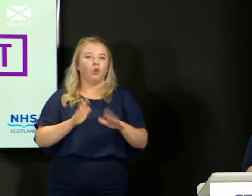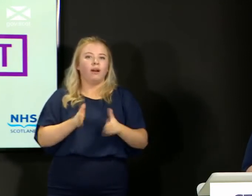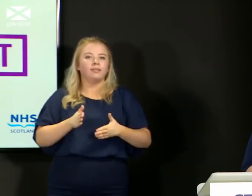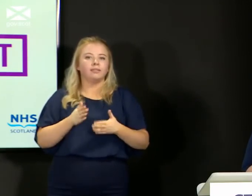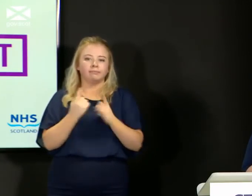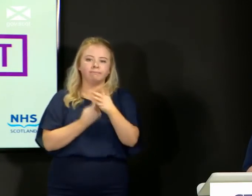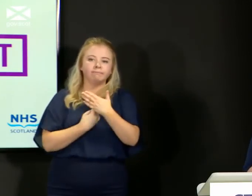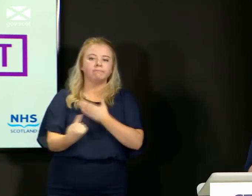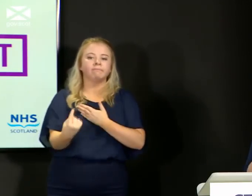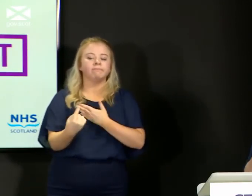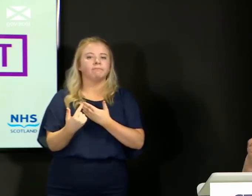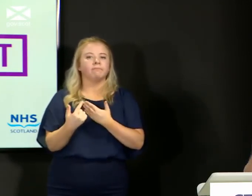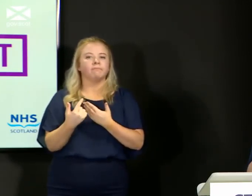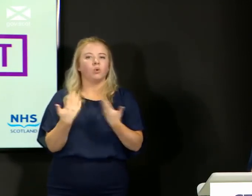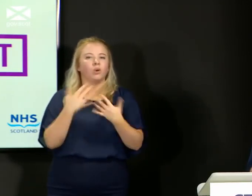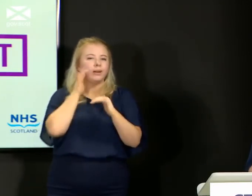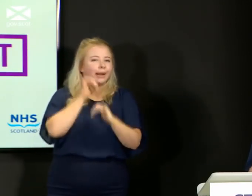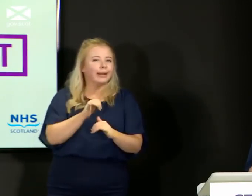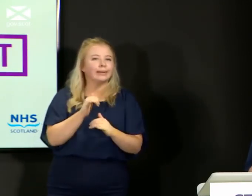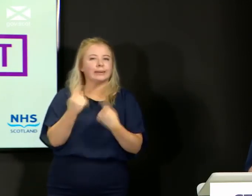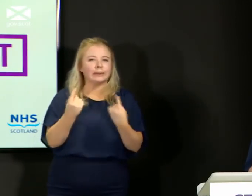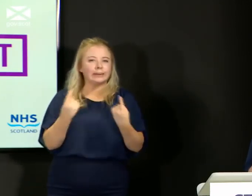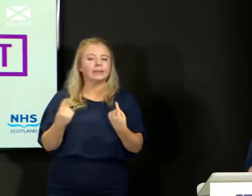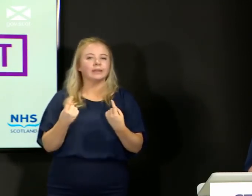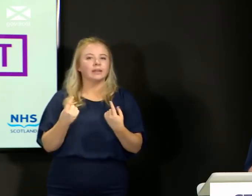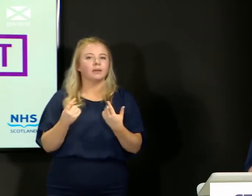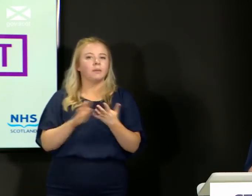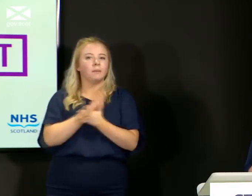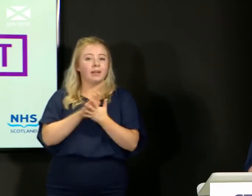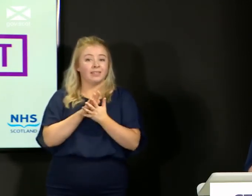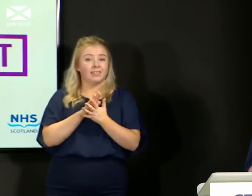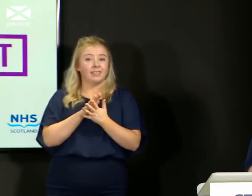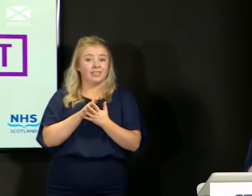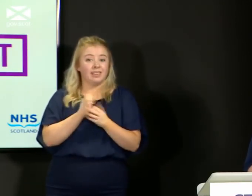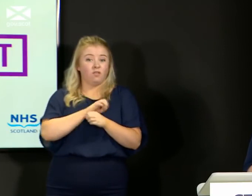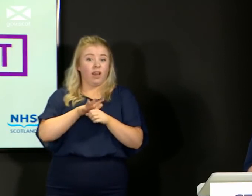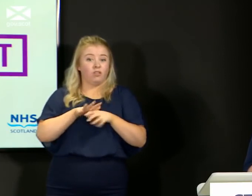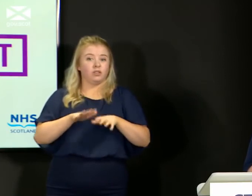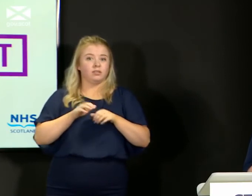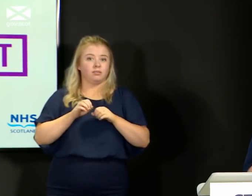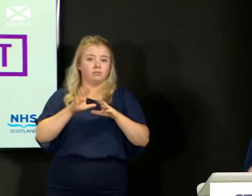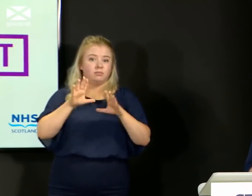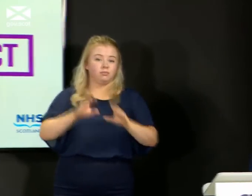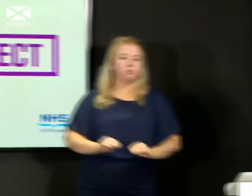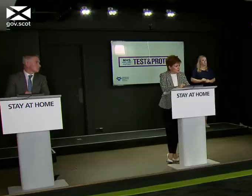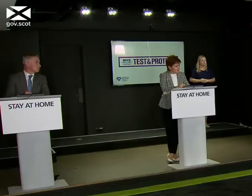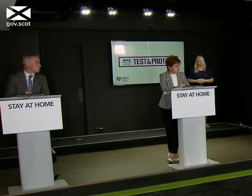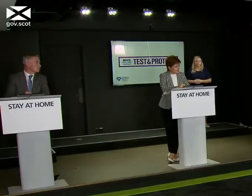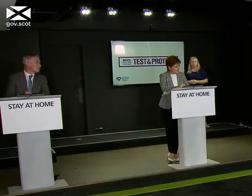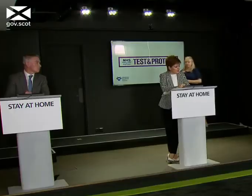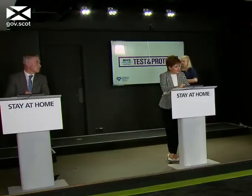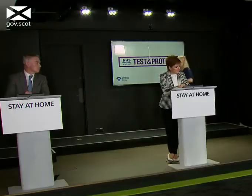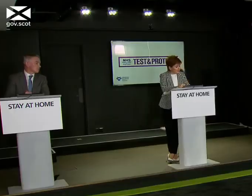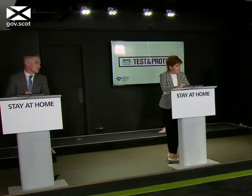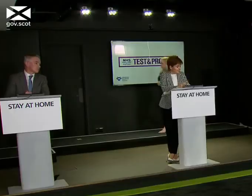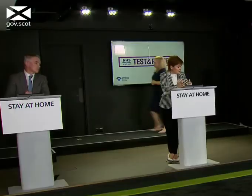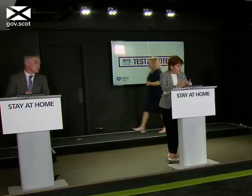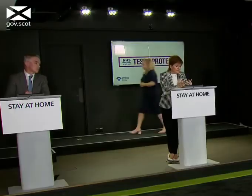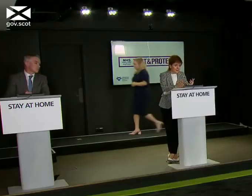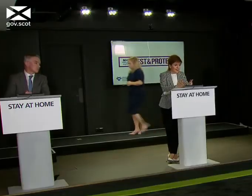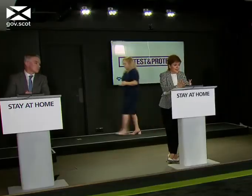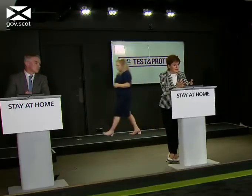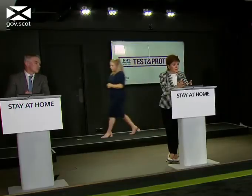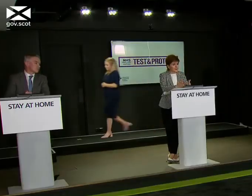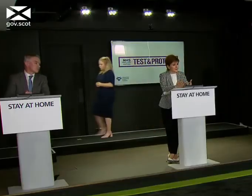self-isolate or be tested. And it means that the virus is further suppressed. One of the really important, and,